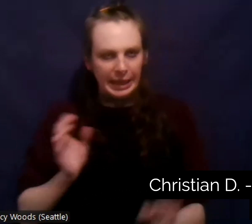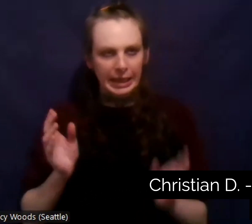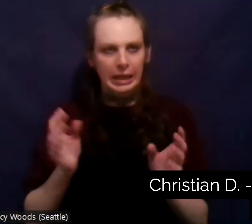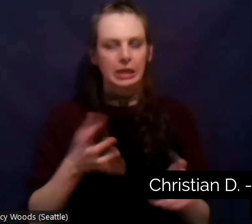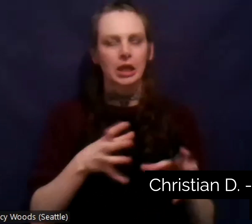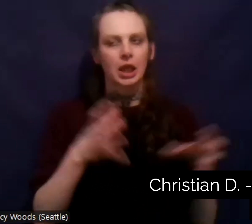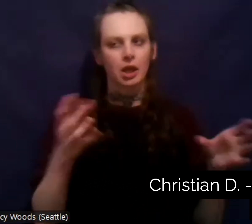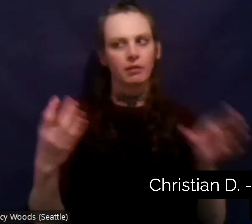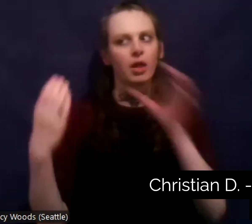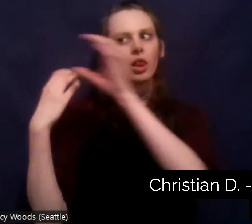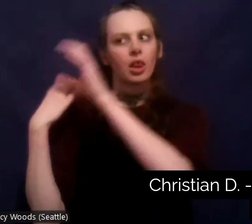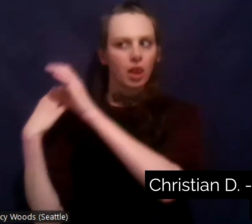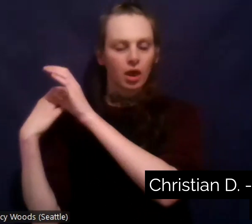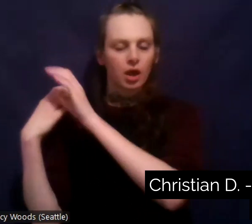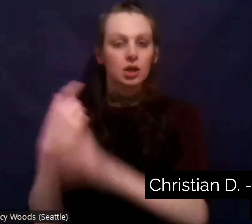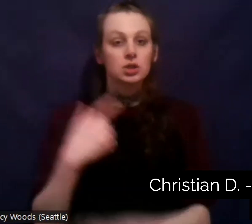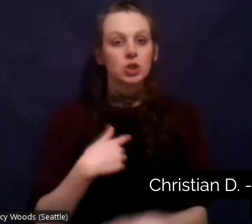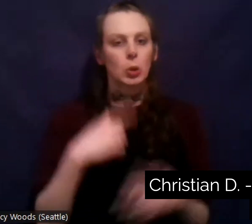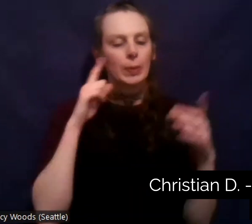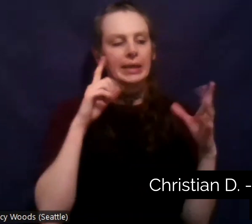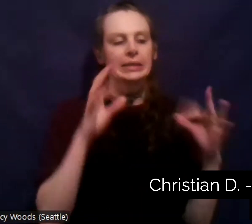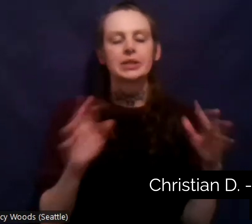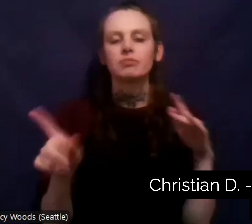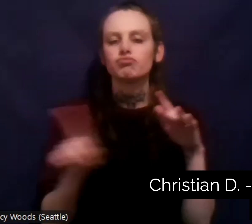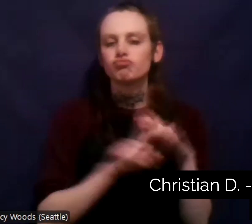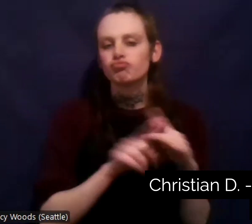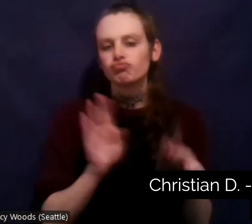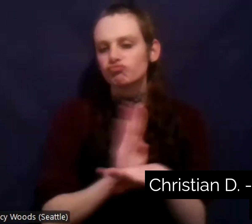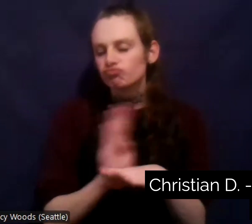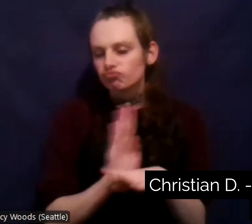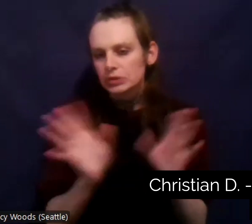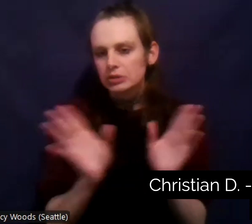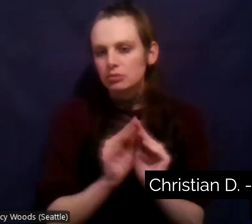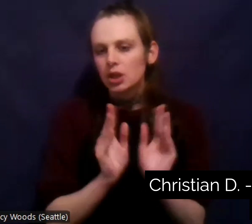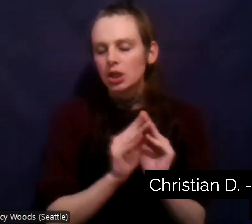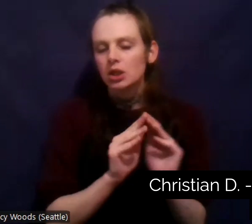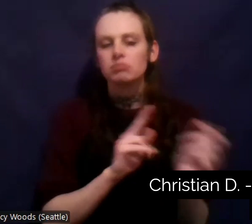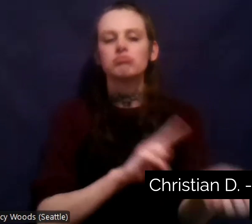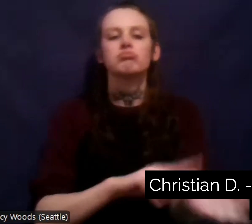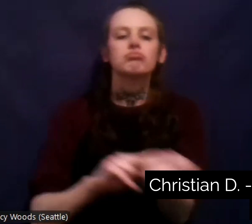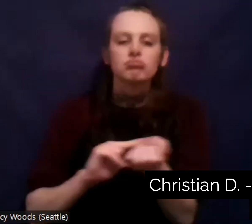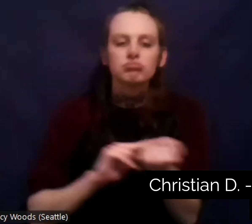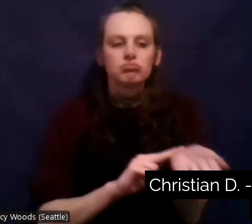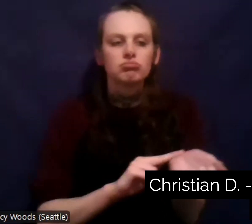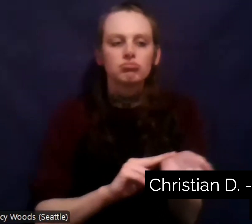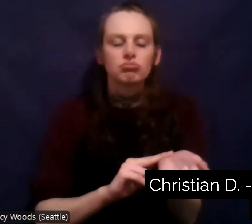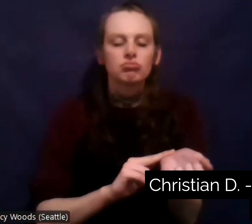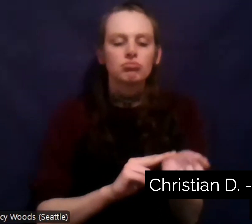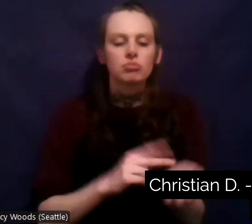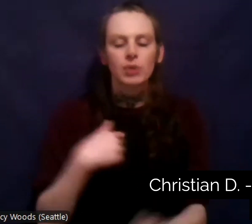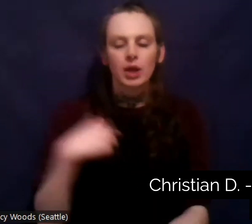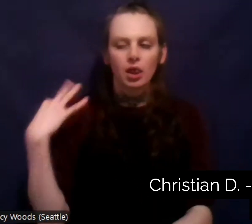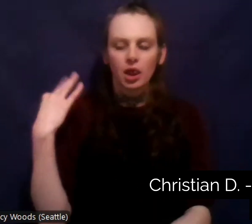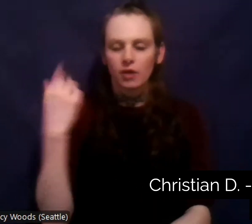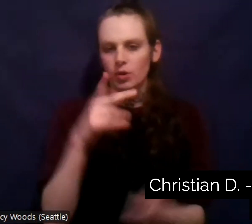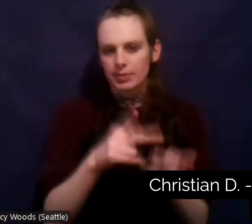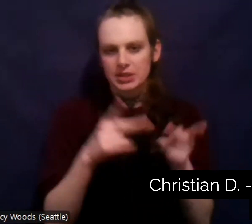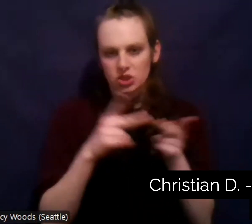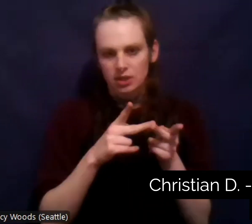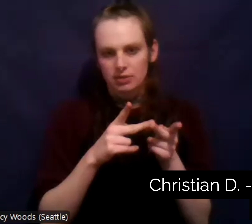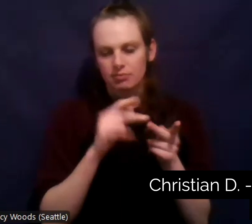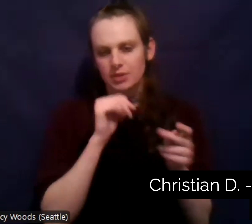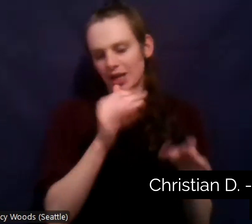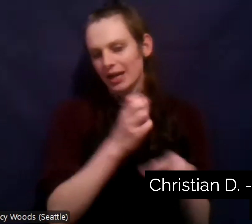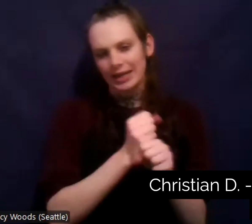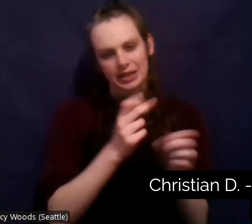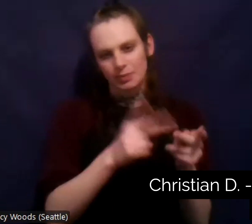so I decided to go to one of the business meetings and see if I can get a position. I didn't get the position I wanted, so I stopped